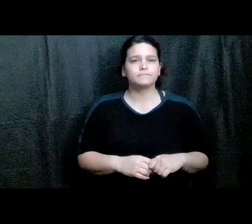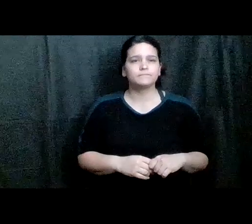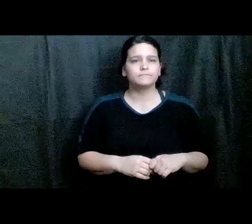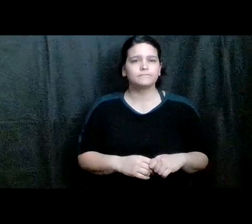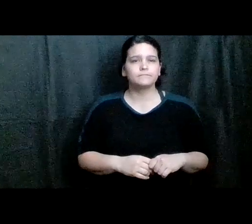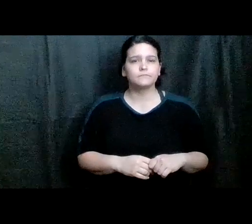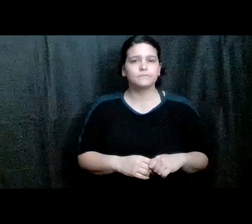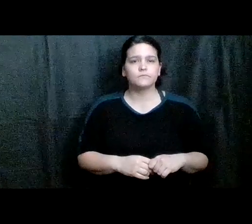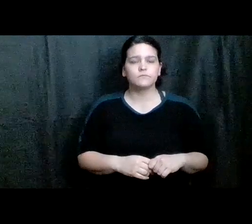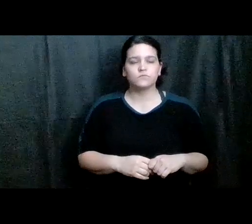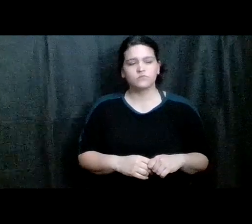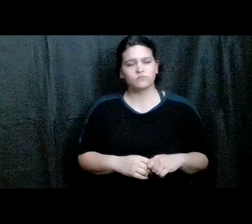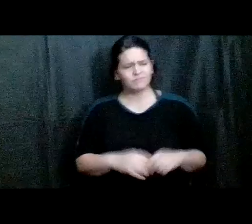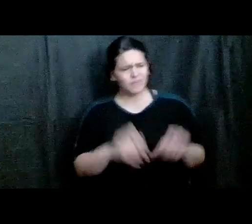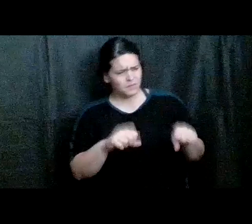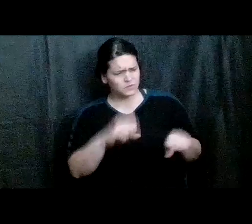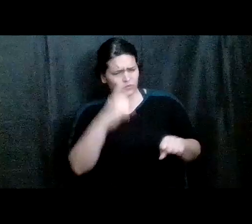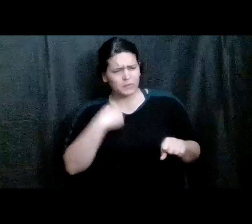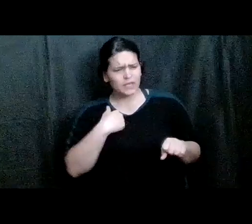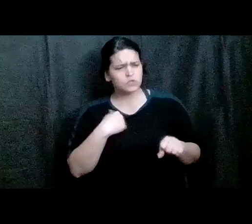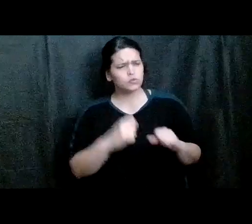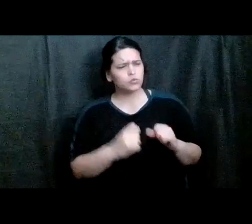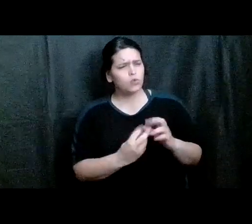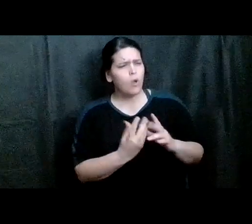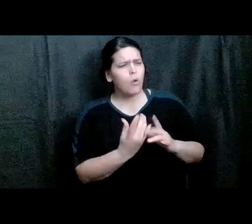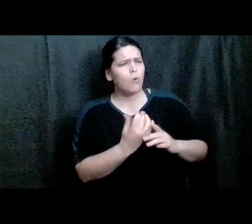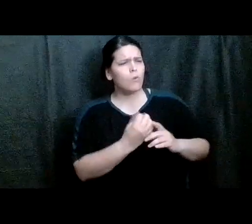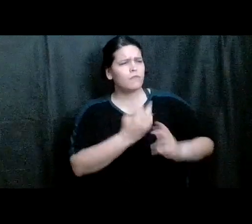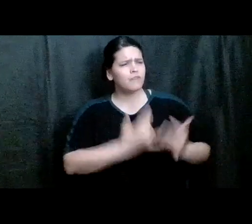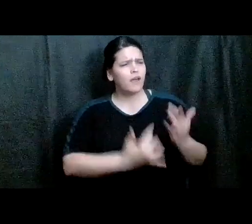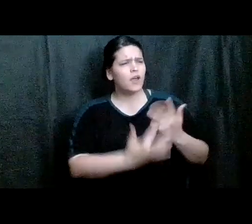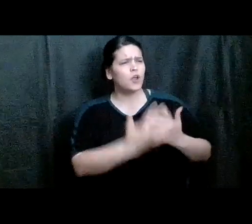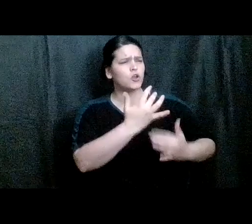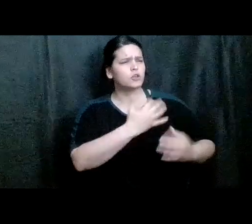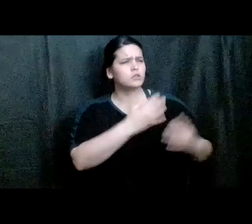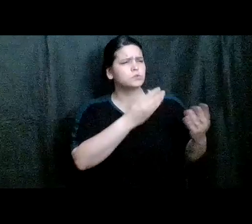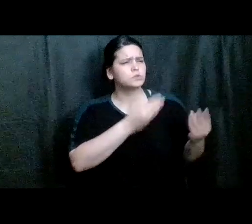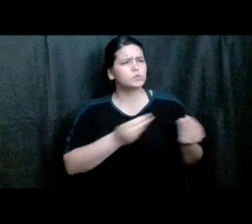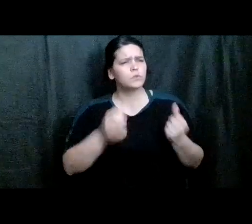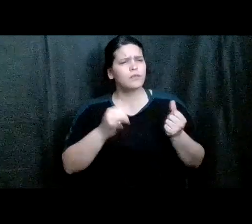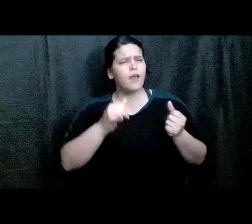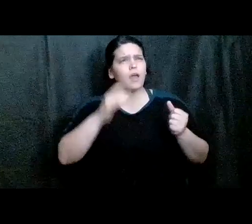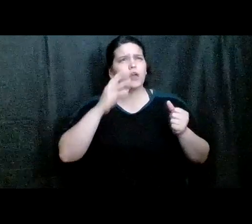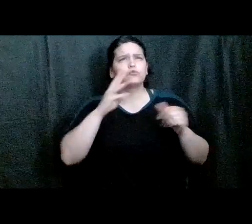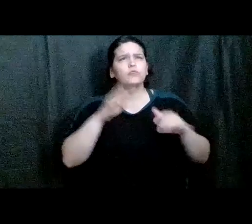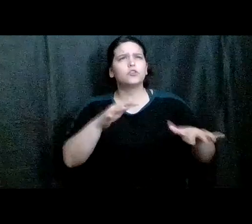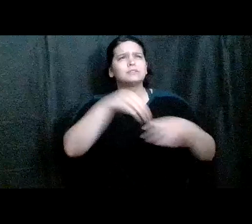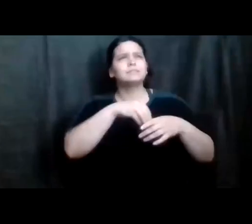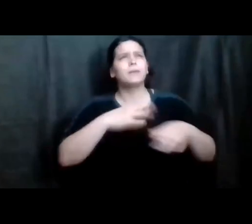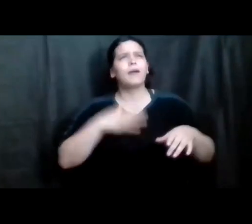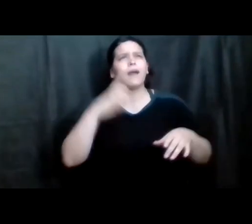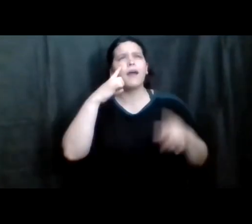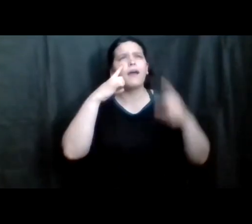Can I ever grow the fires to soothe the river's flow from my eyes? Forests of flame felled by machete